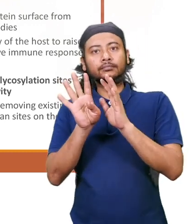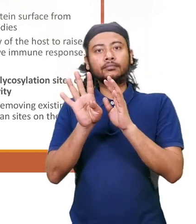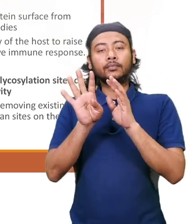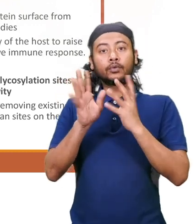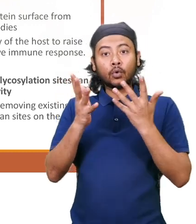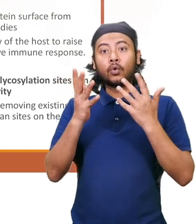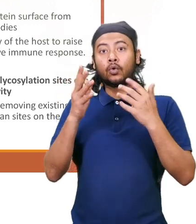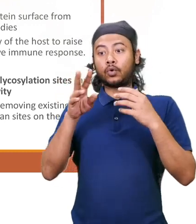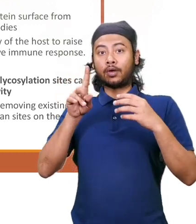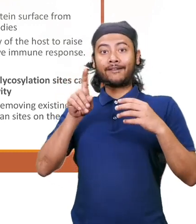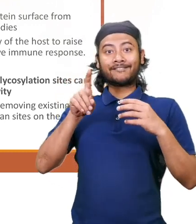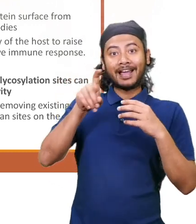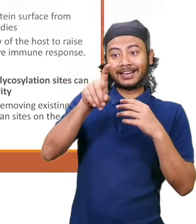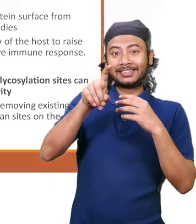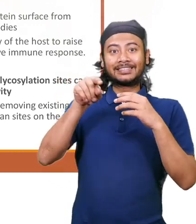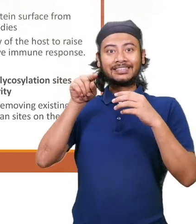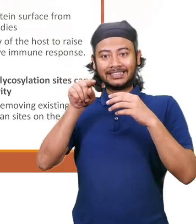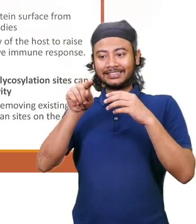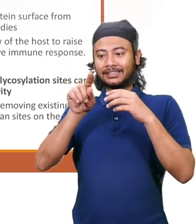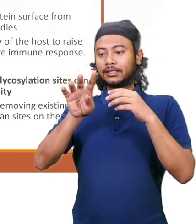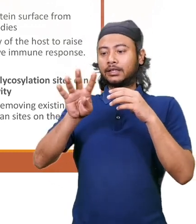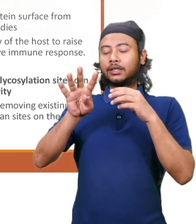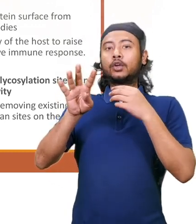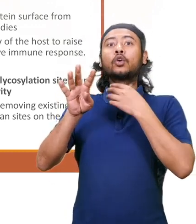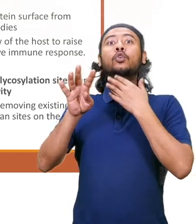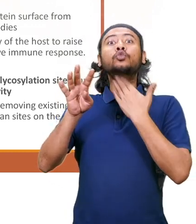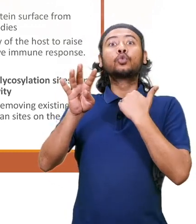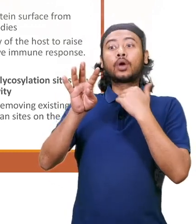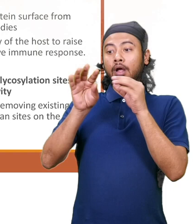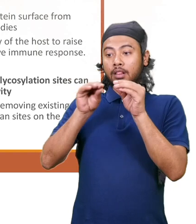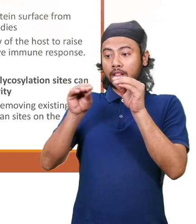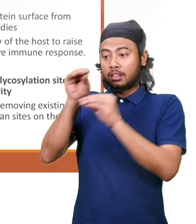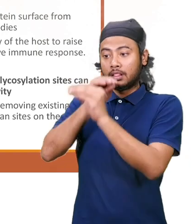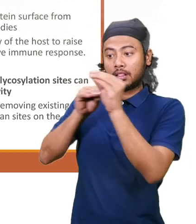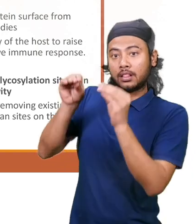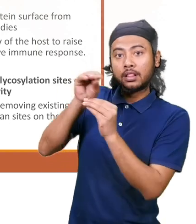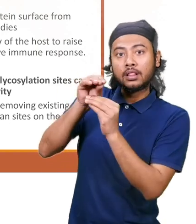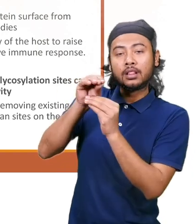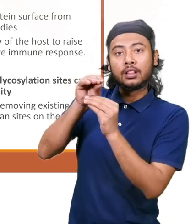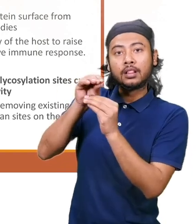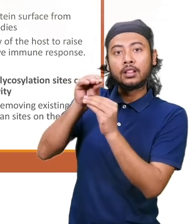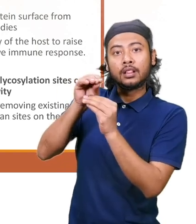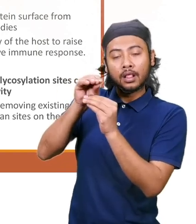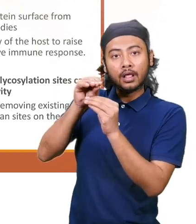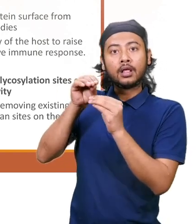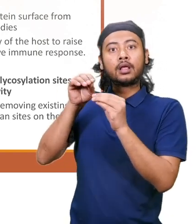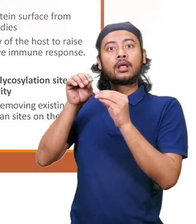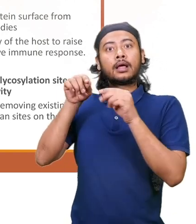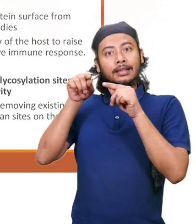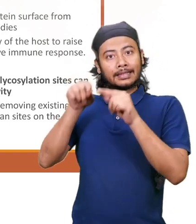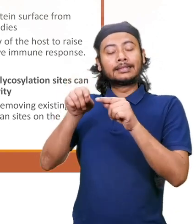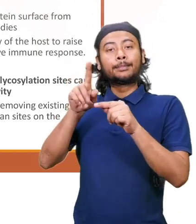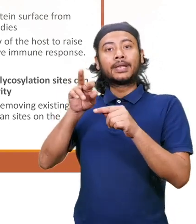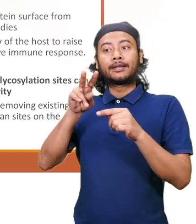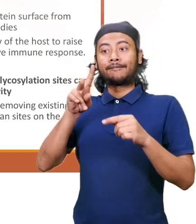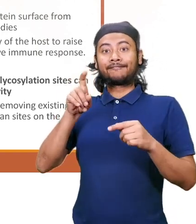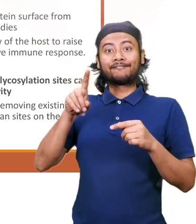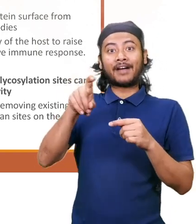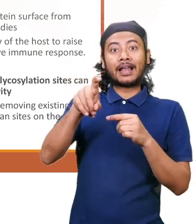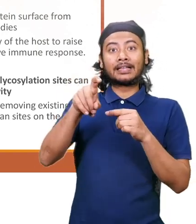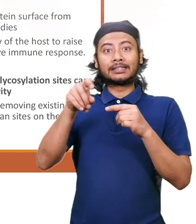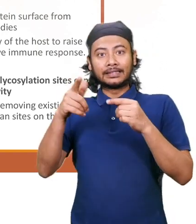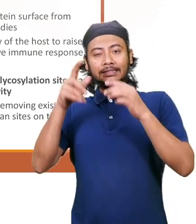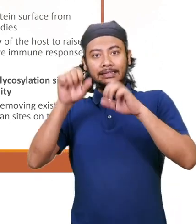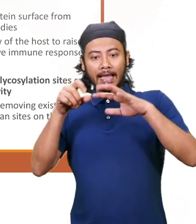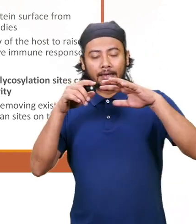mutations at these glycosylation sites or different locations on the viral proteins can lead